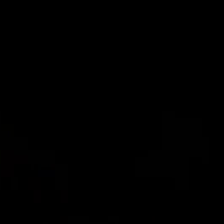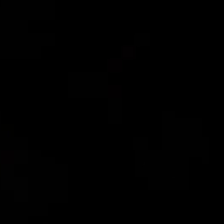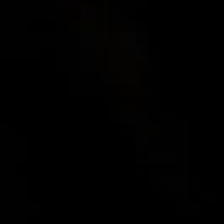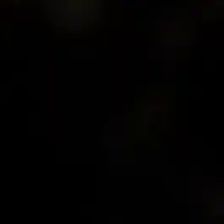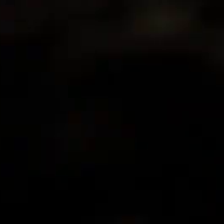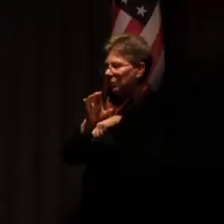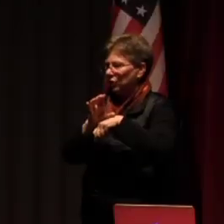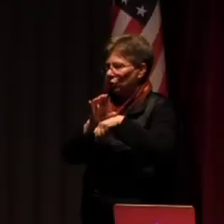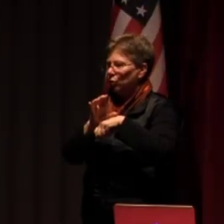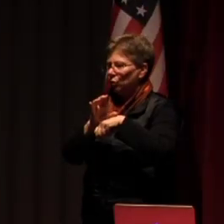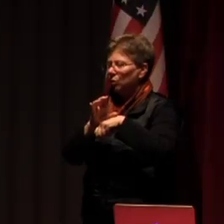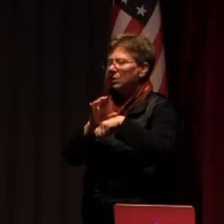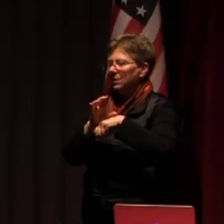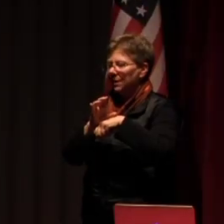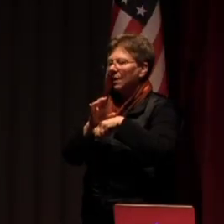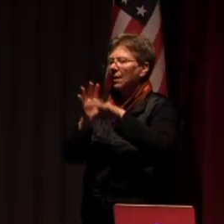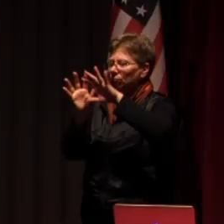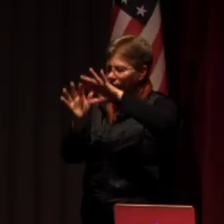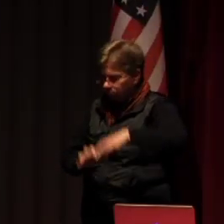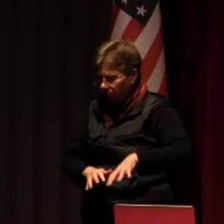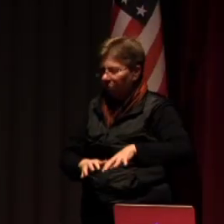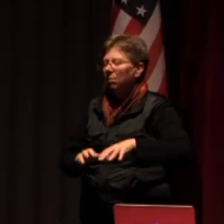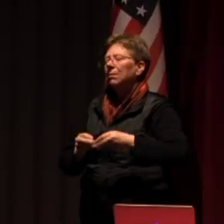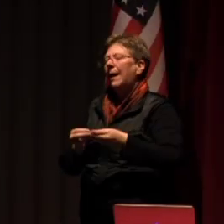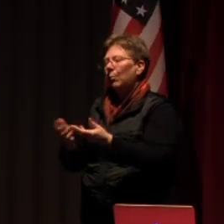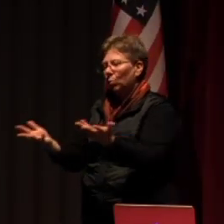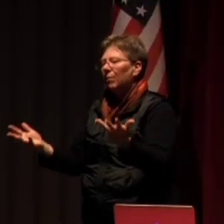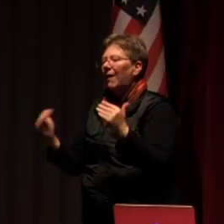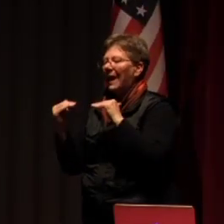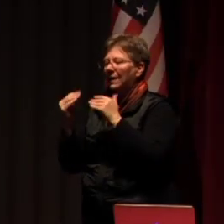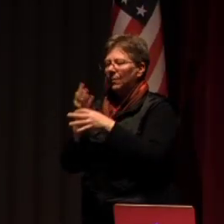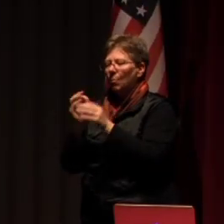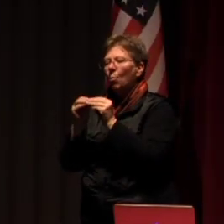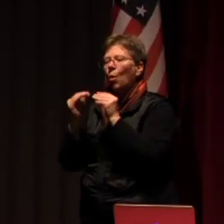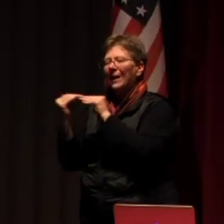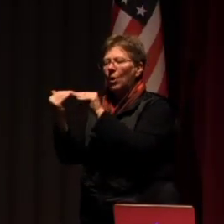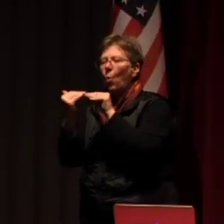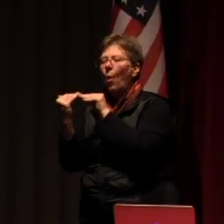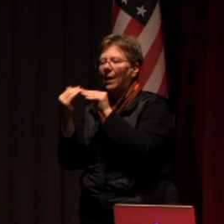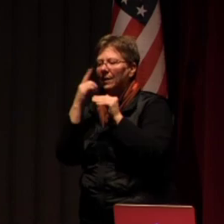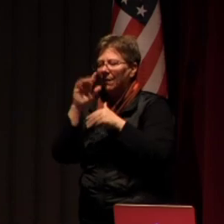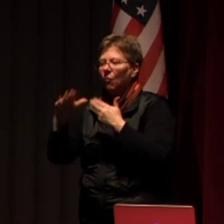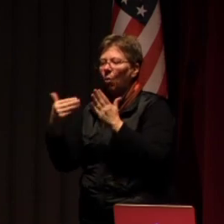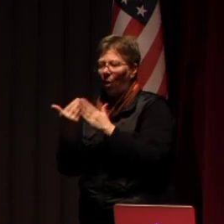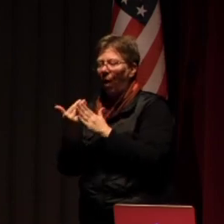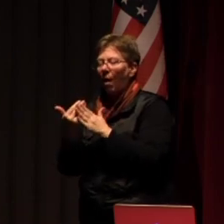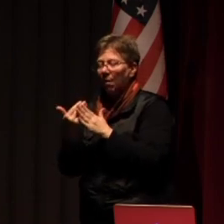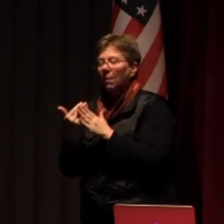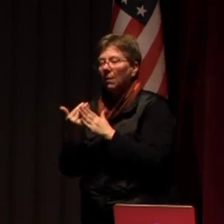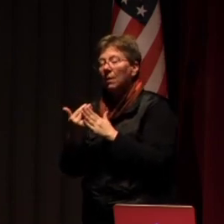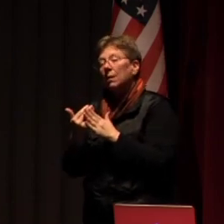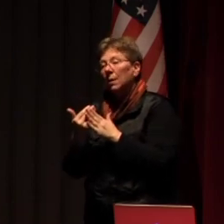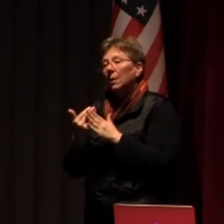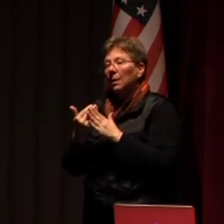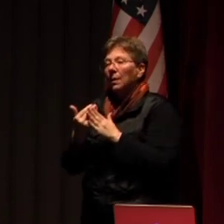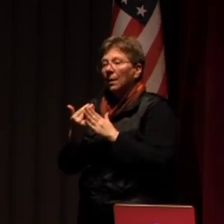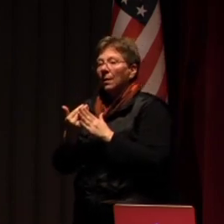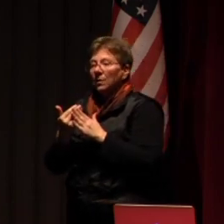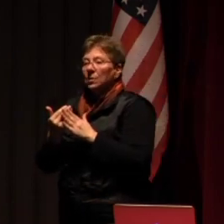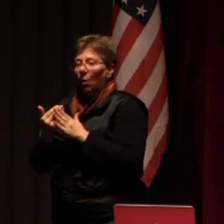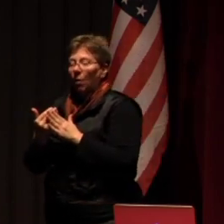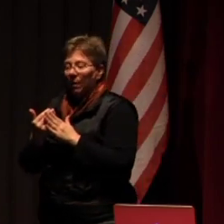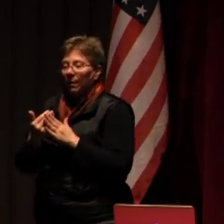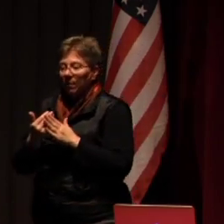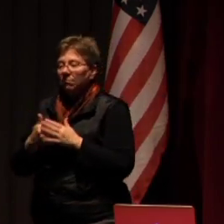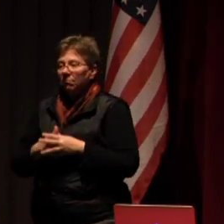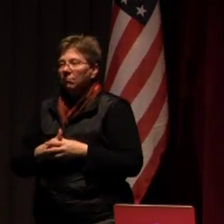as long as we don't see the ideas of the French Revolution as a block, but as long as we're willing to see what Napoleon did spread throughout Europe and what he did not, I think we can